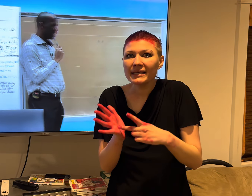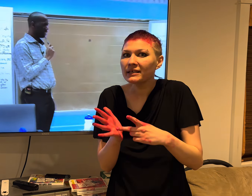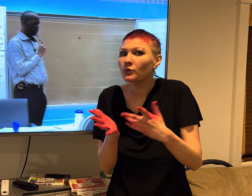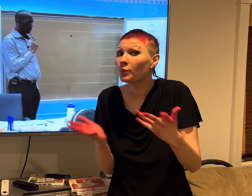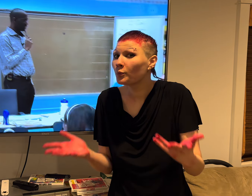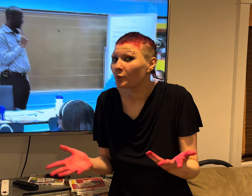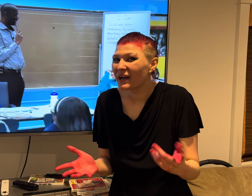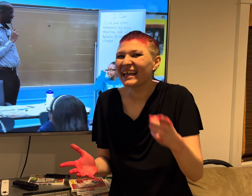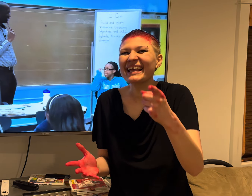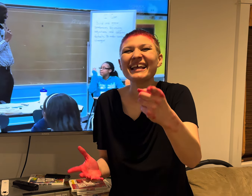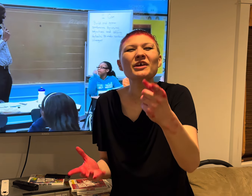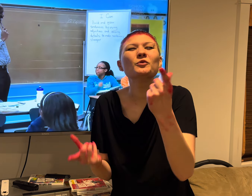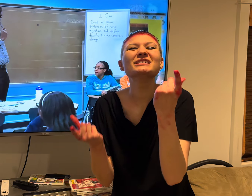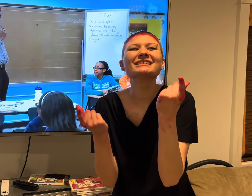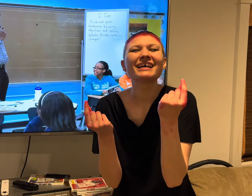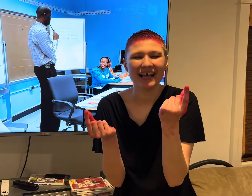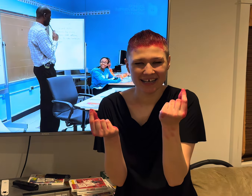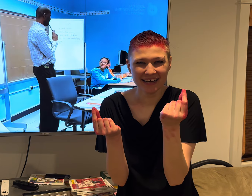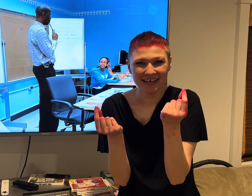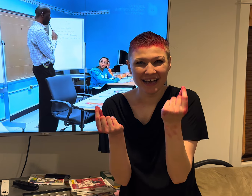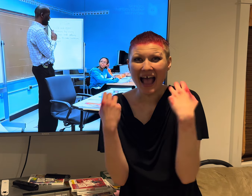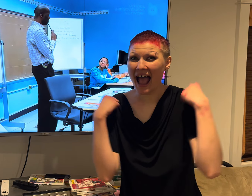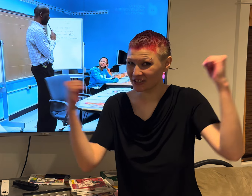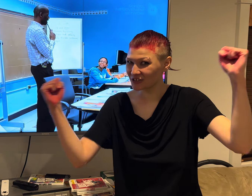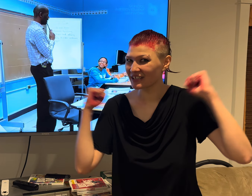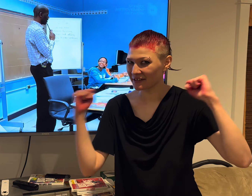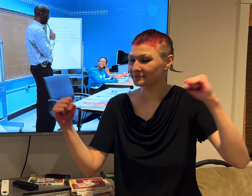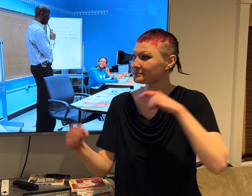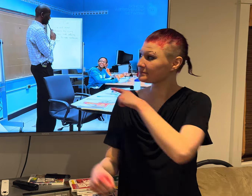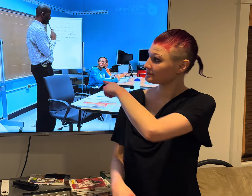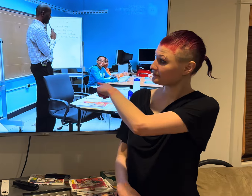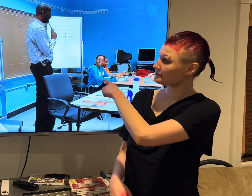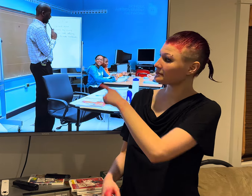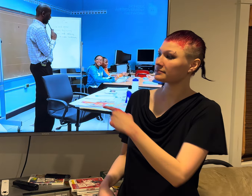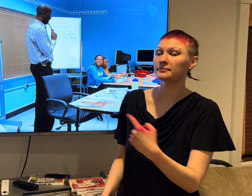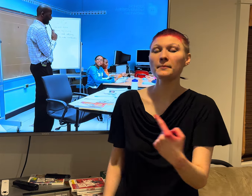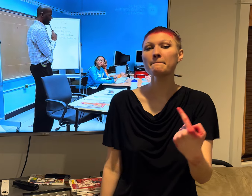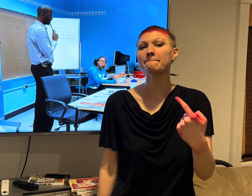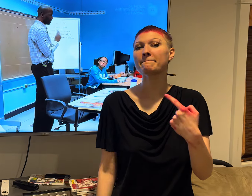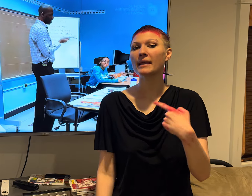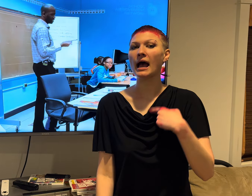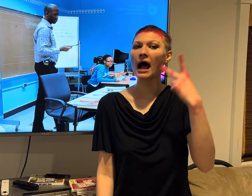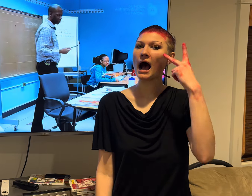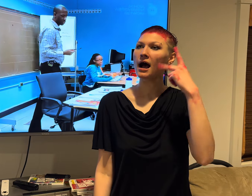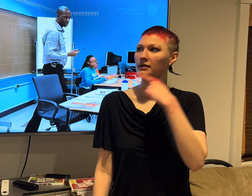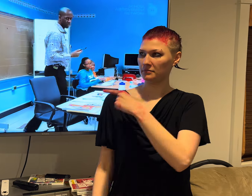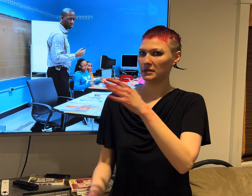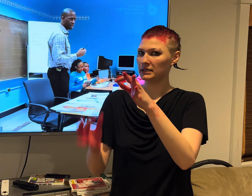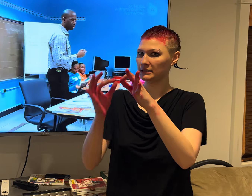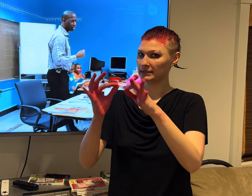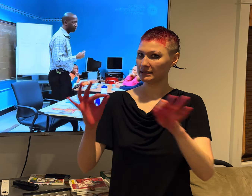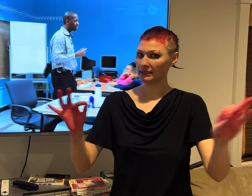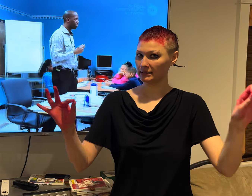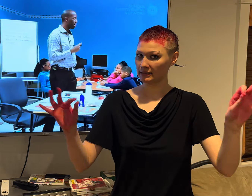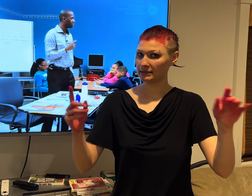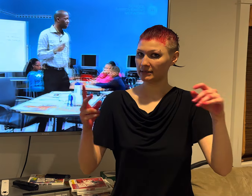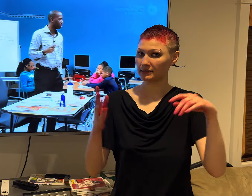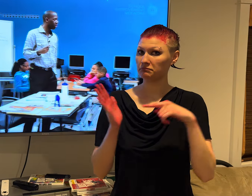what was it? Big brown. I saw the big brown deer. All right, I think we can do a little better than the big brown deer, all